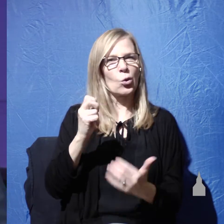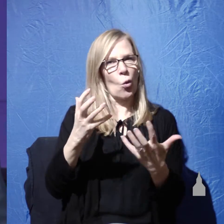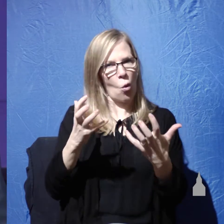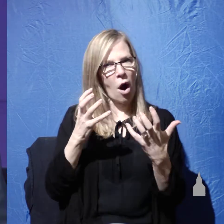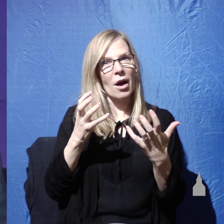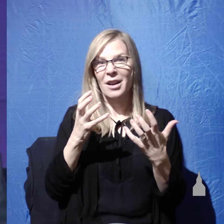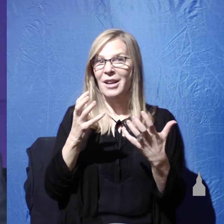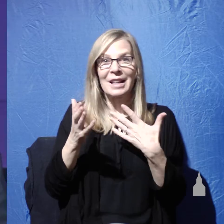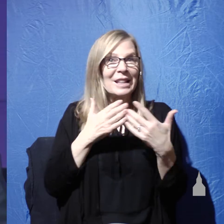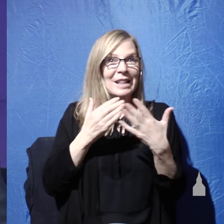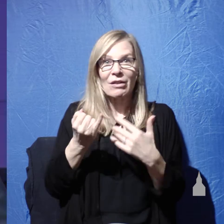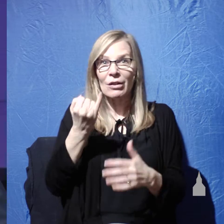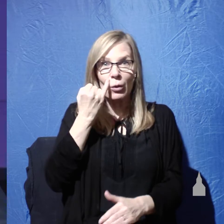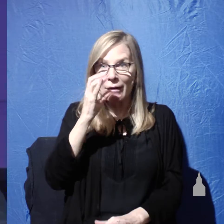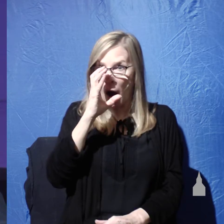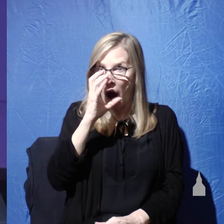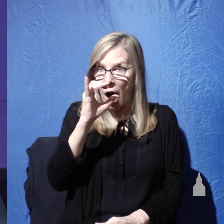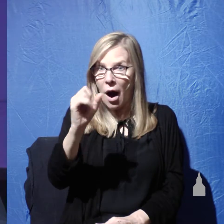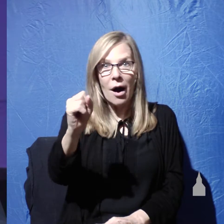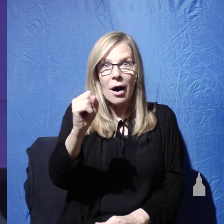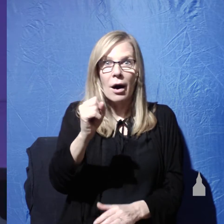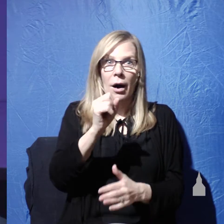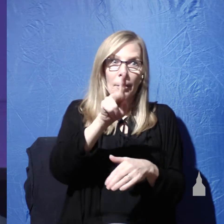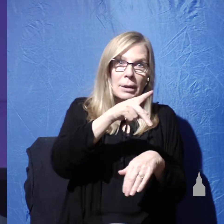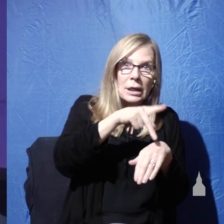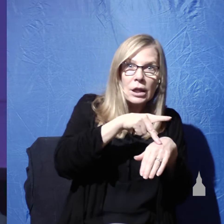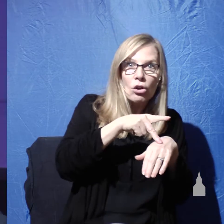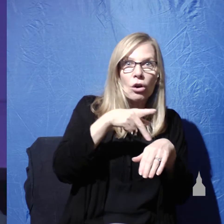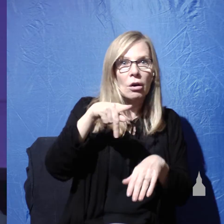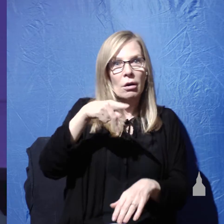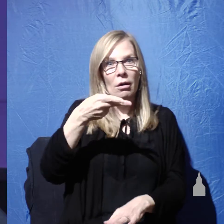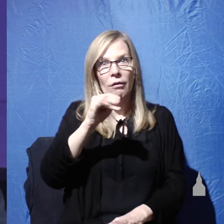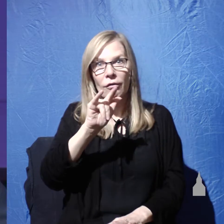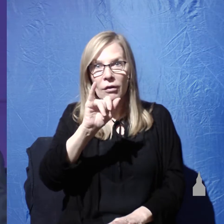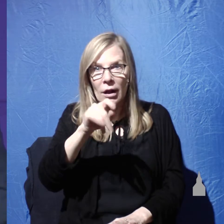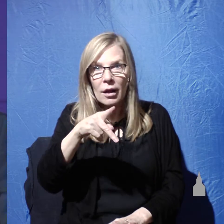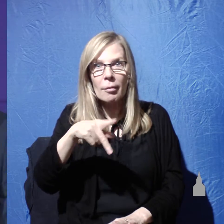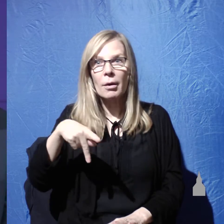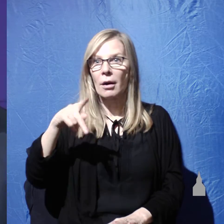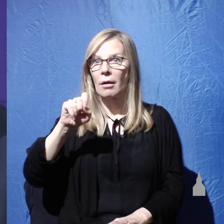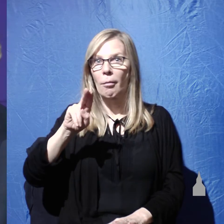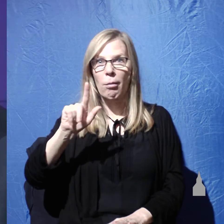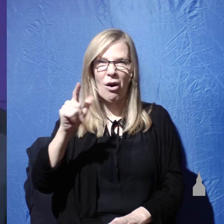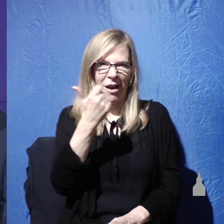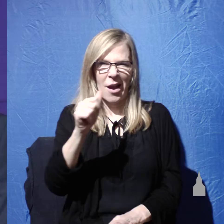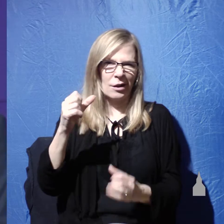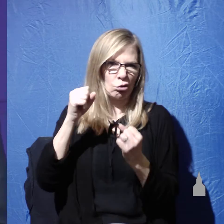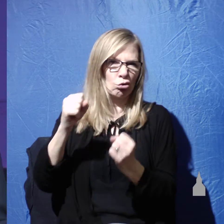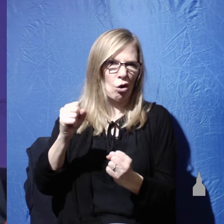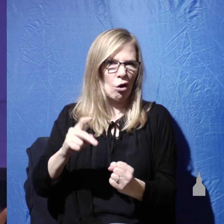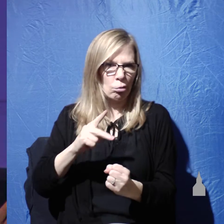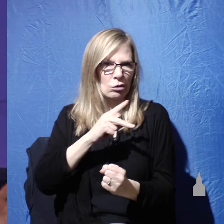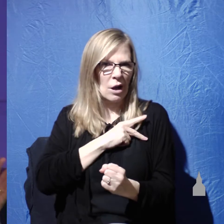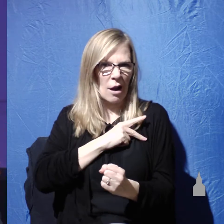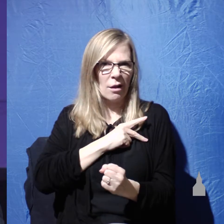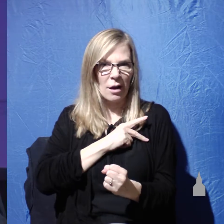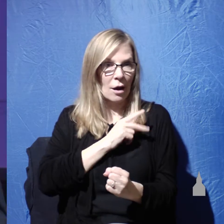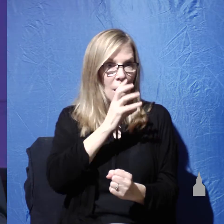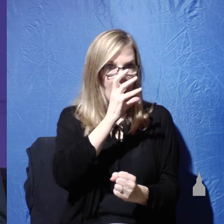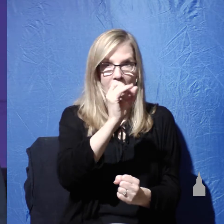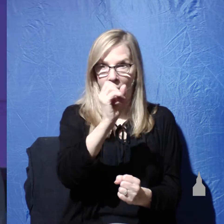how fascinating we may find the histories of Peter, Philip, Paul, or any of those strong personalities who dominate the